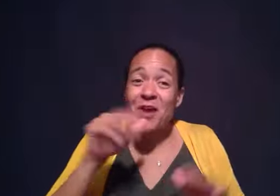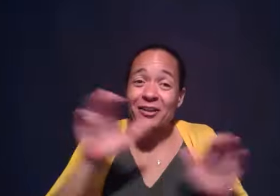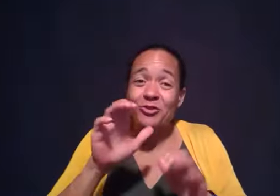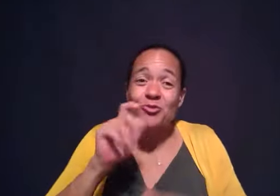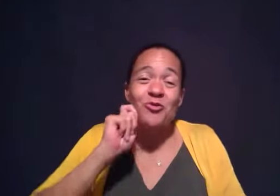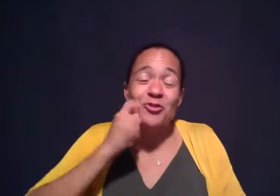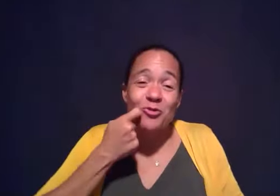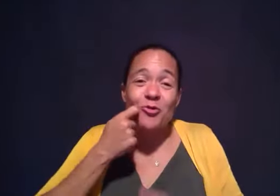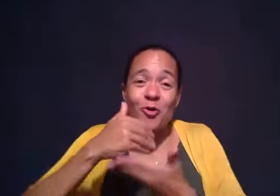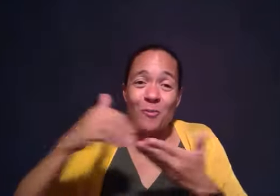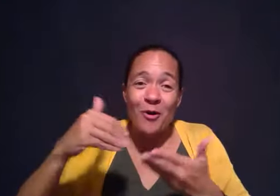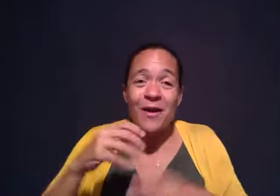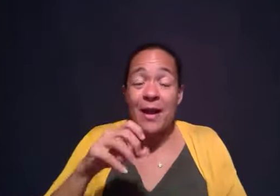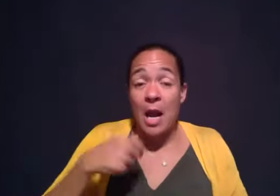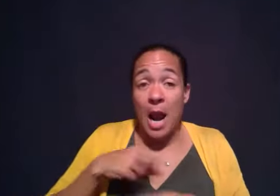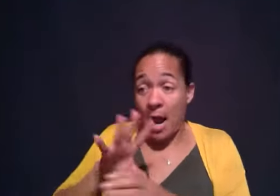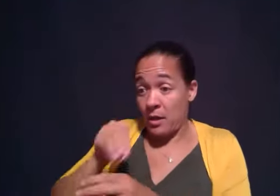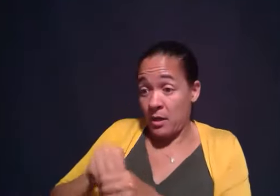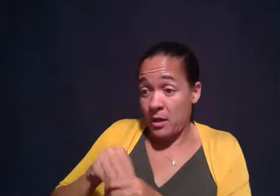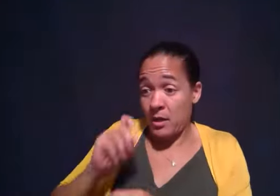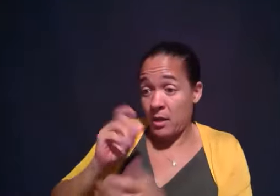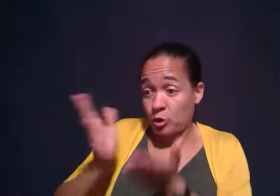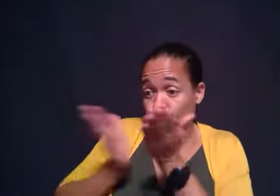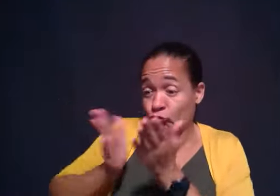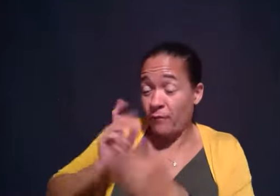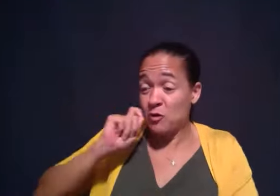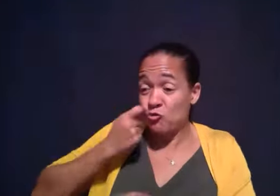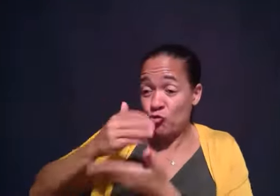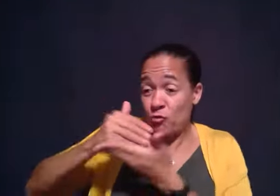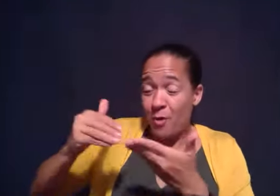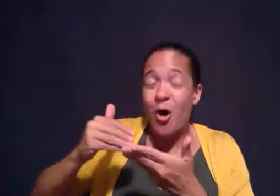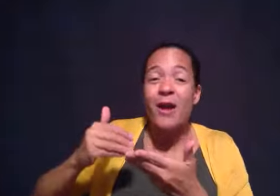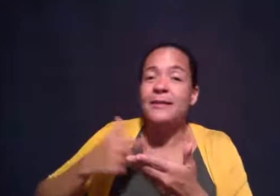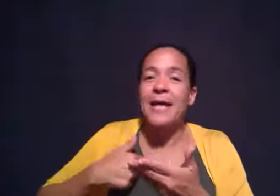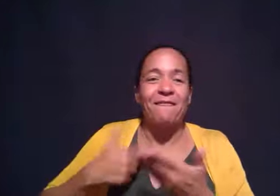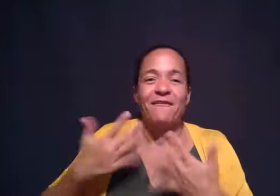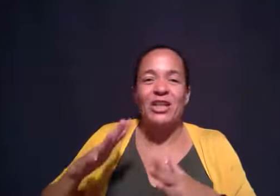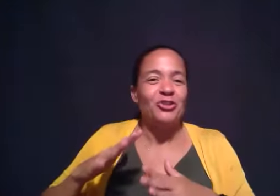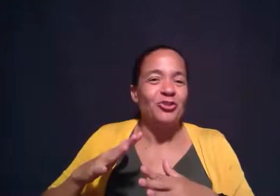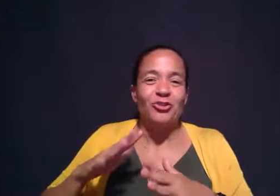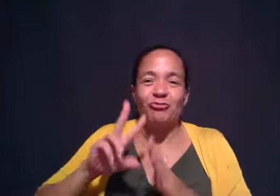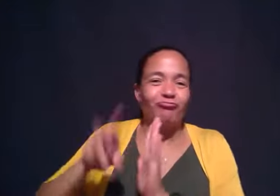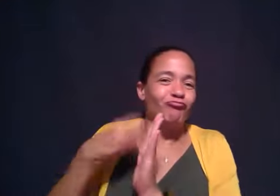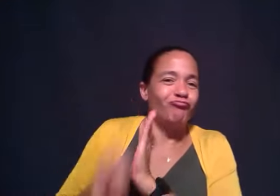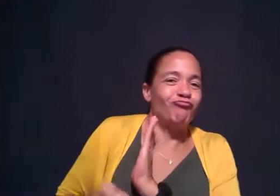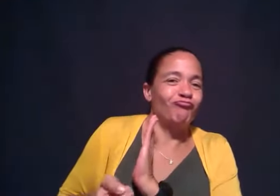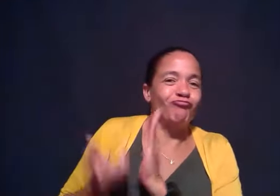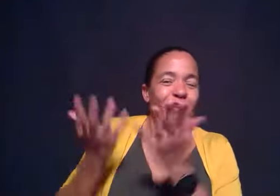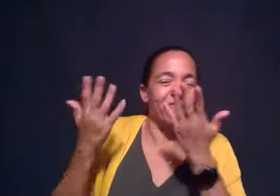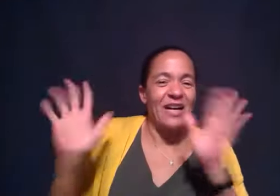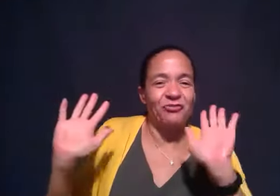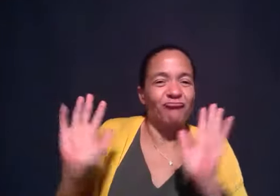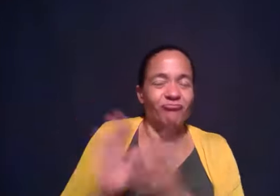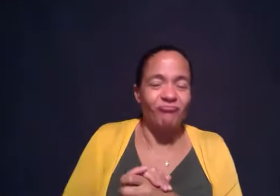part, I couldn't get enough, and I still can't. Each day recovery begins with one